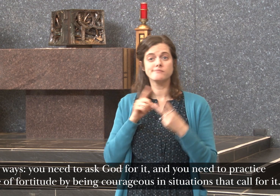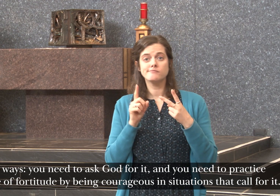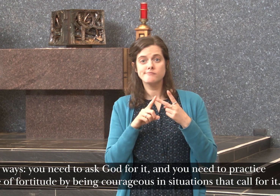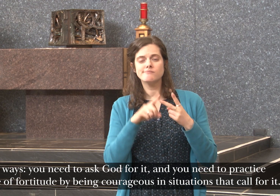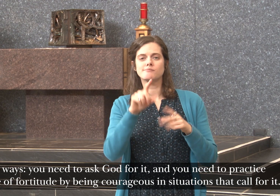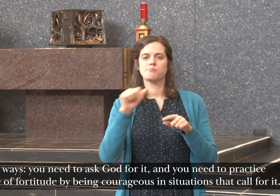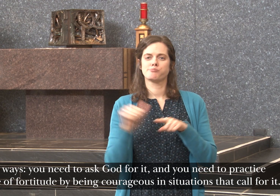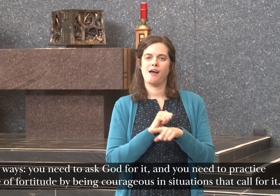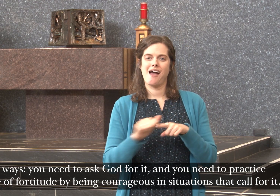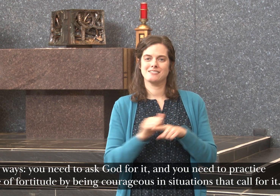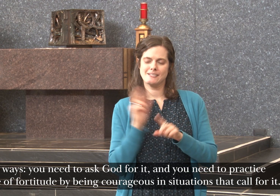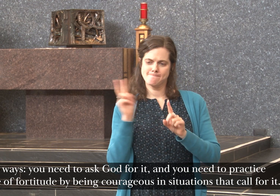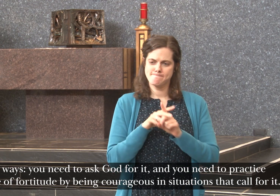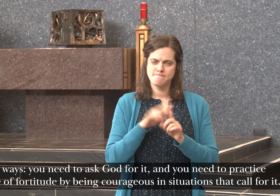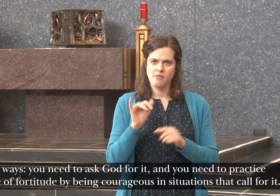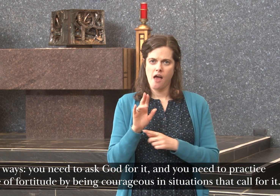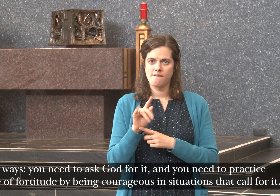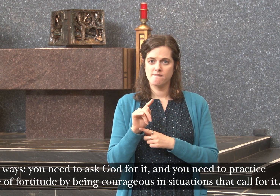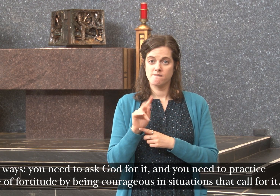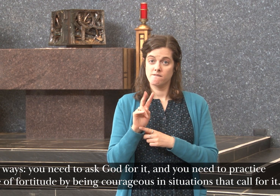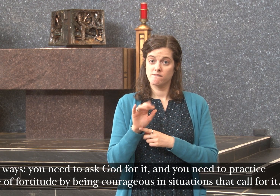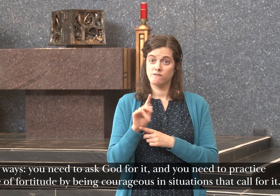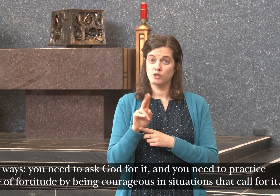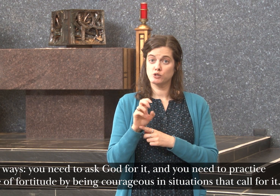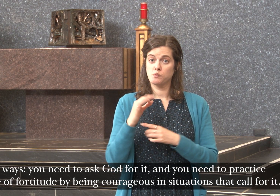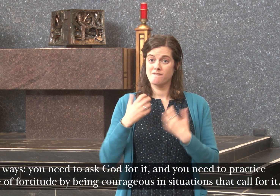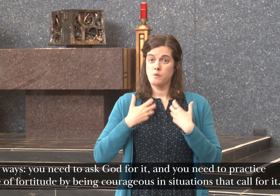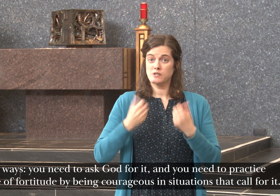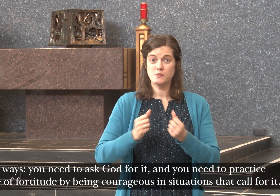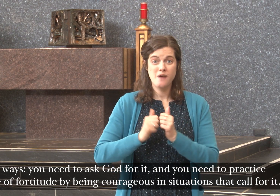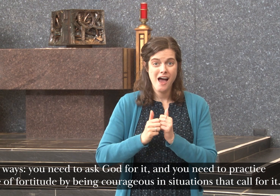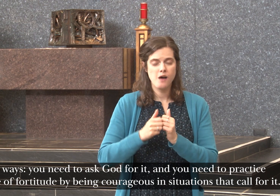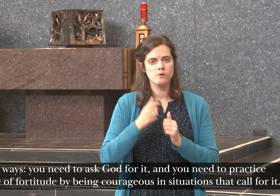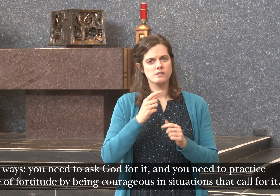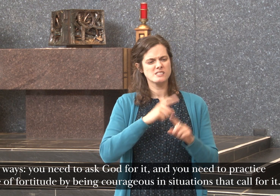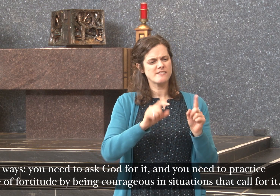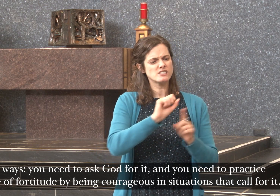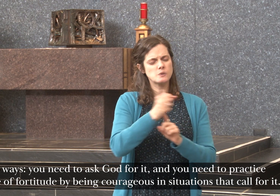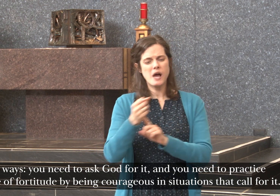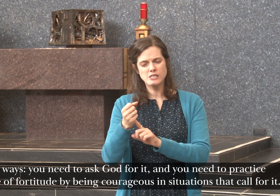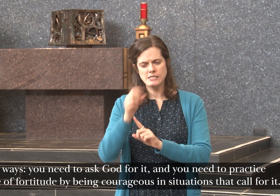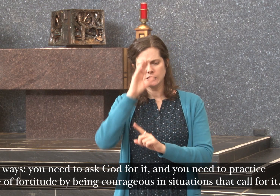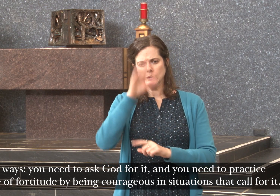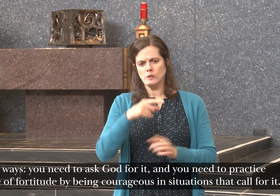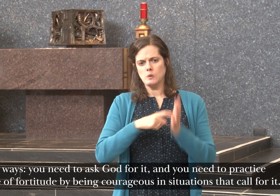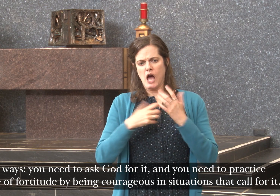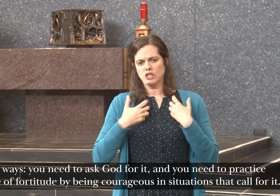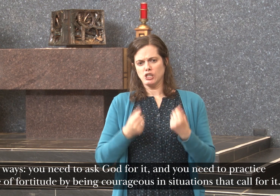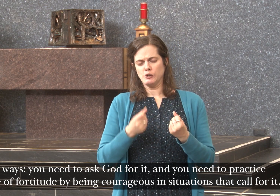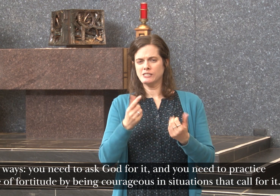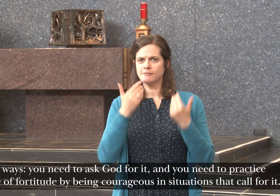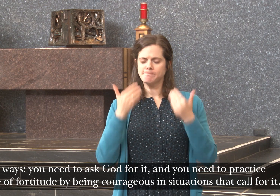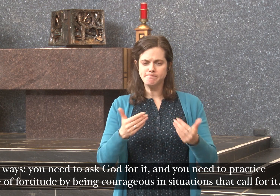need to practice the virtue of fortitude by being courageous in situations that call for it.